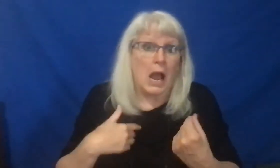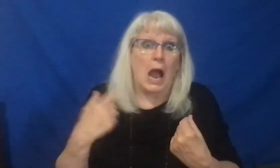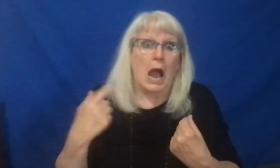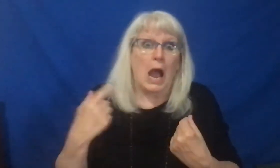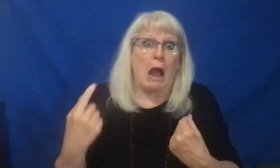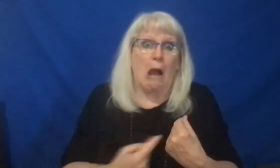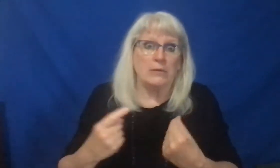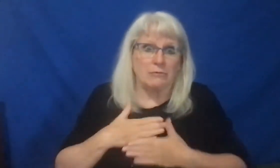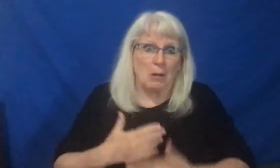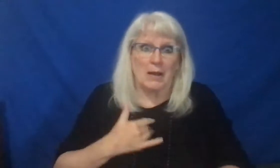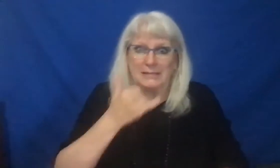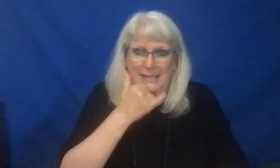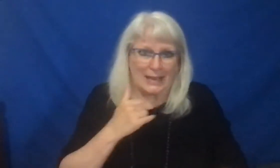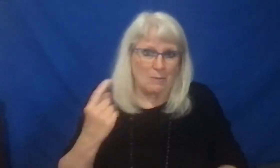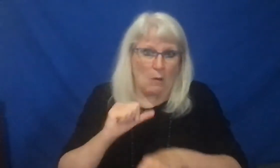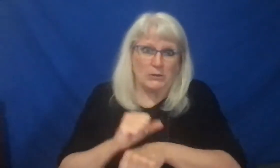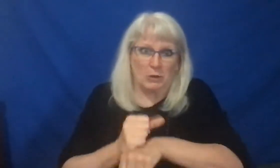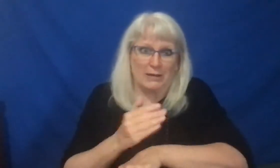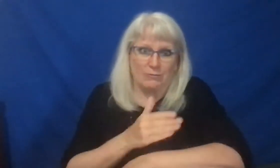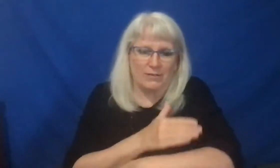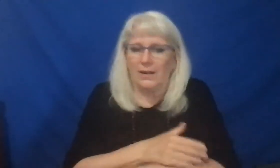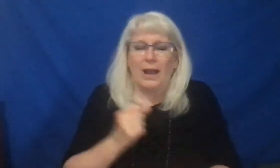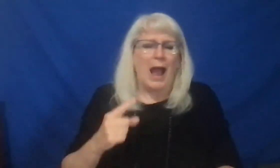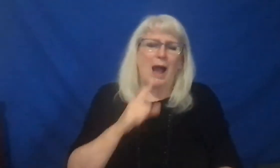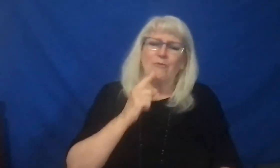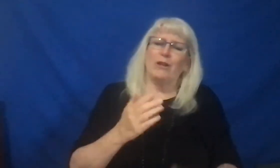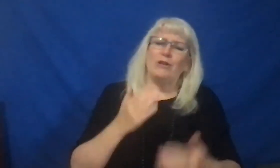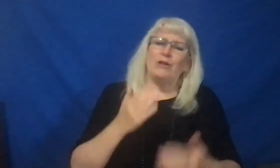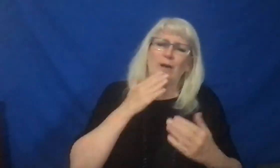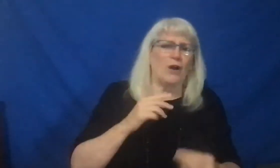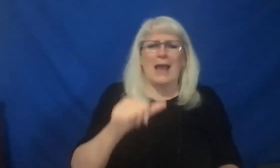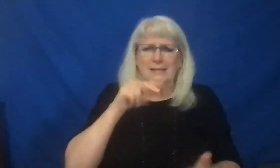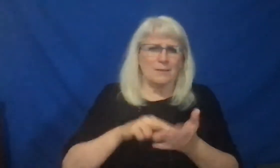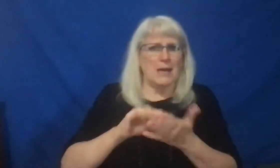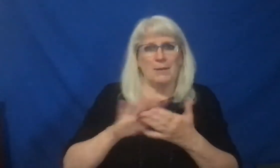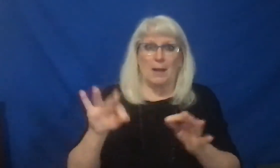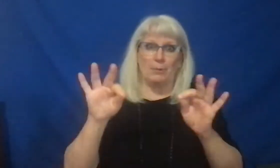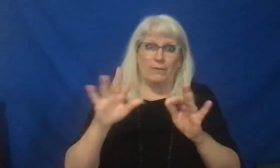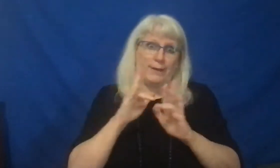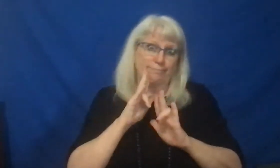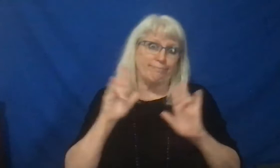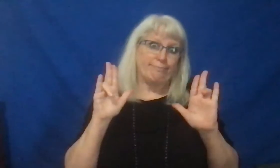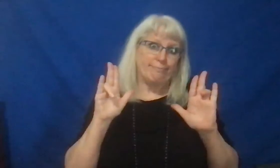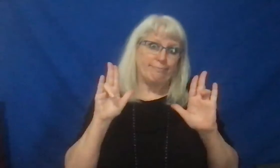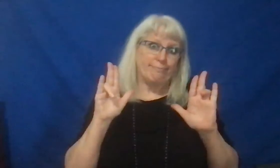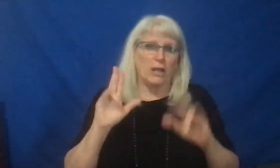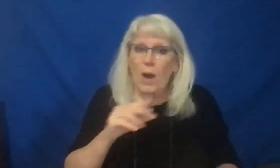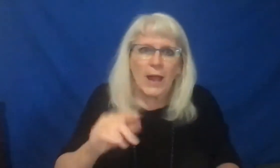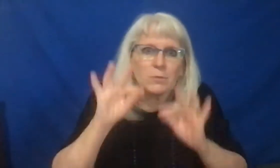grateful that I came into AA and I didn't have to get perfect right away, and I don't have to get perfect at all. And that this whole deal in AA, whether